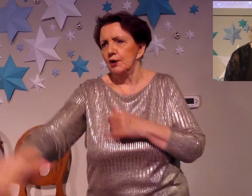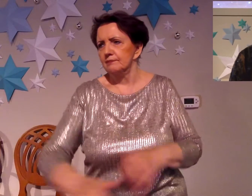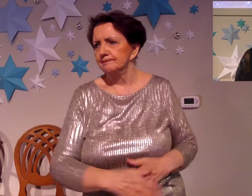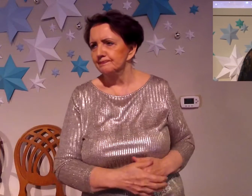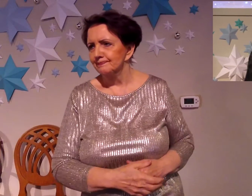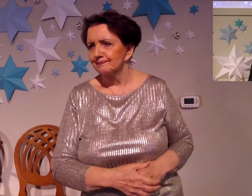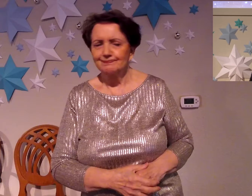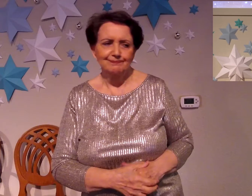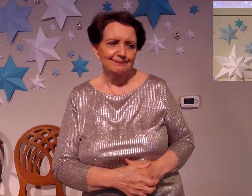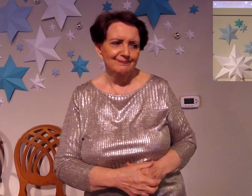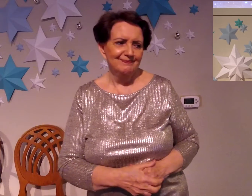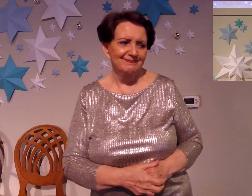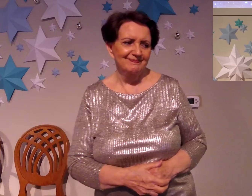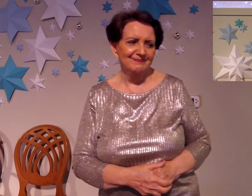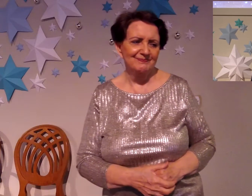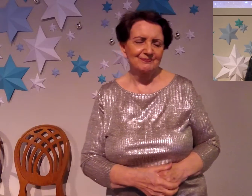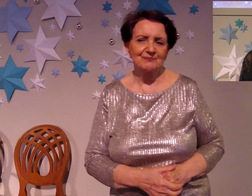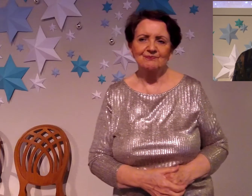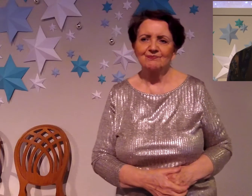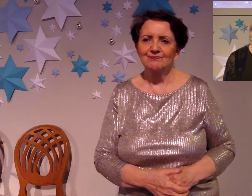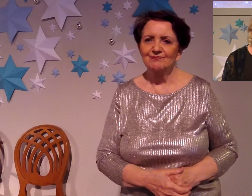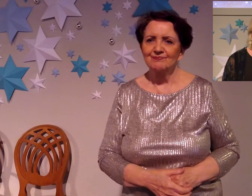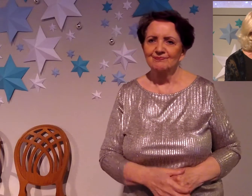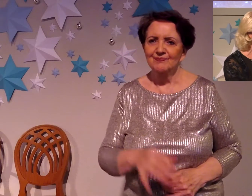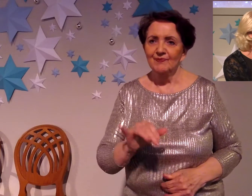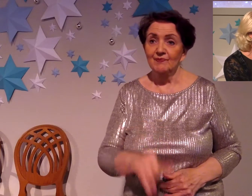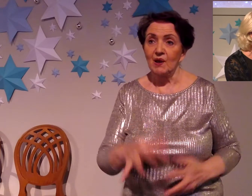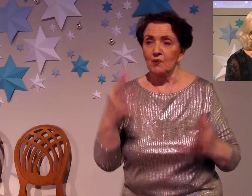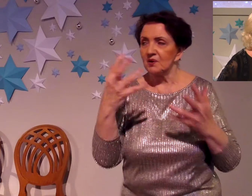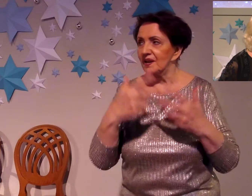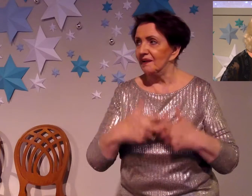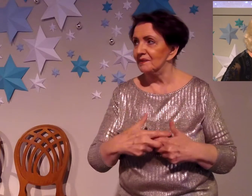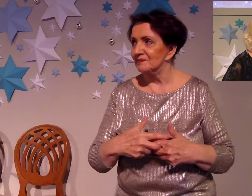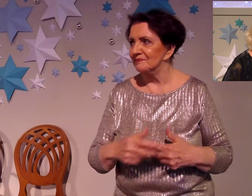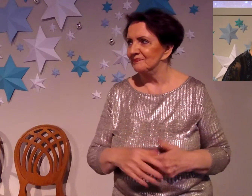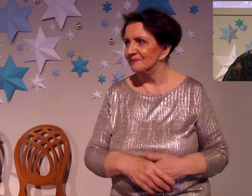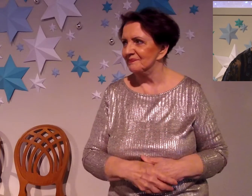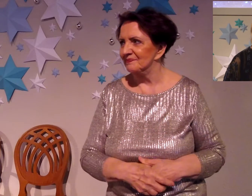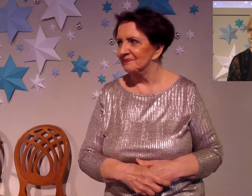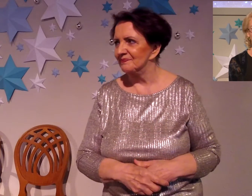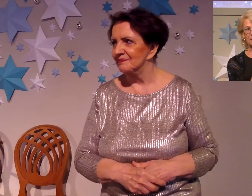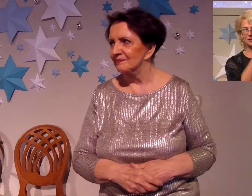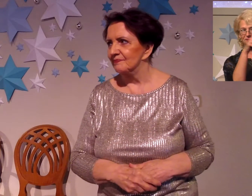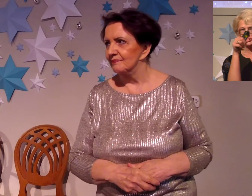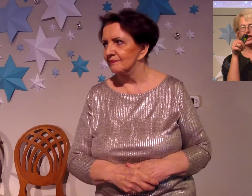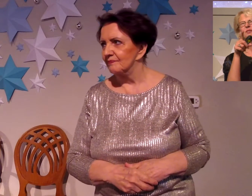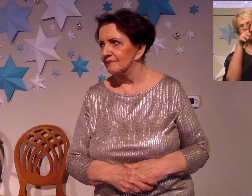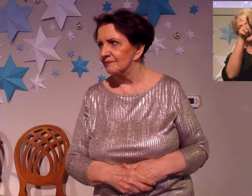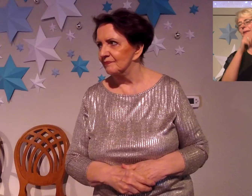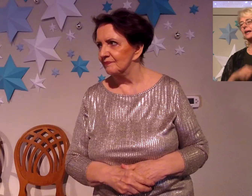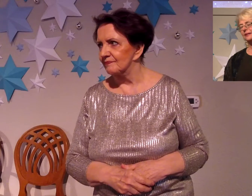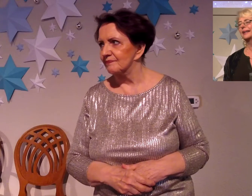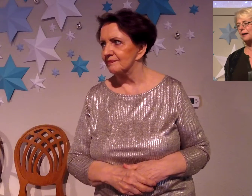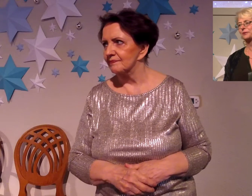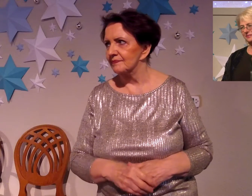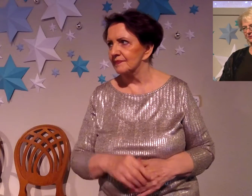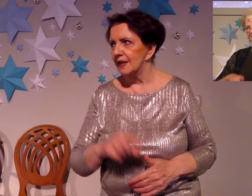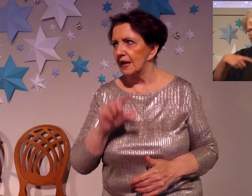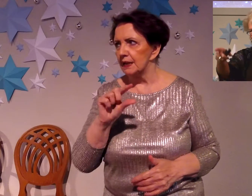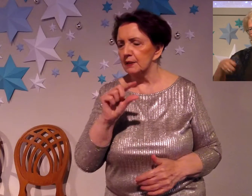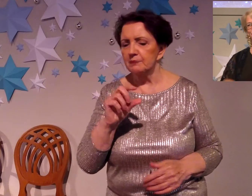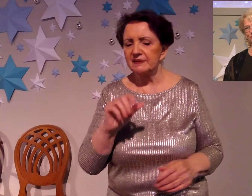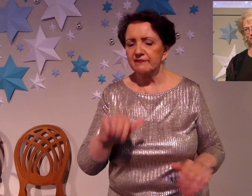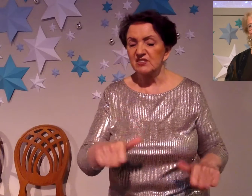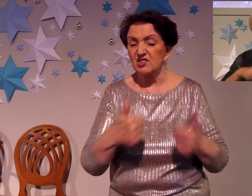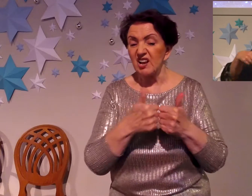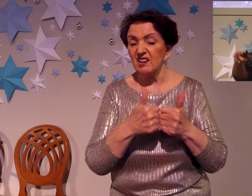Yeah. So we know how that works out. And actually, it's working out fabulously now, but it was a little bit like the labyrinth. It was